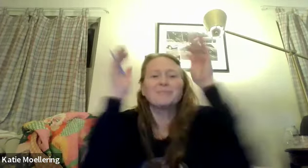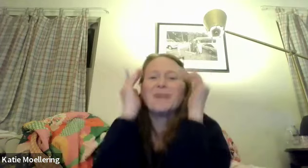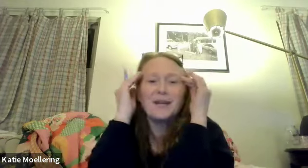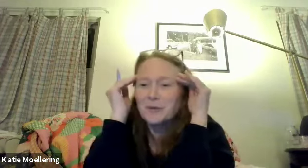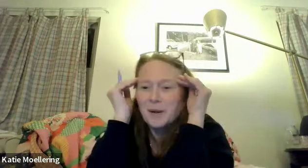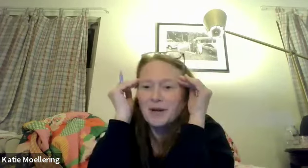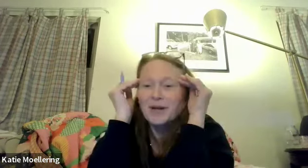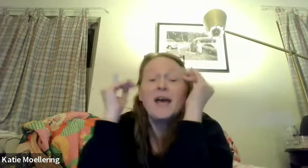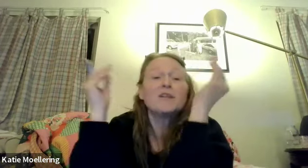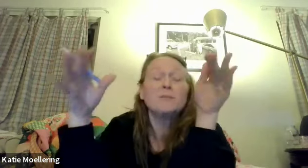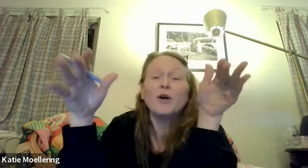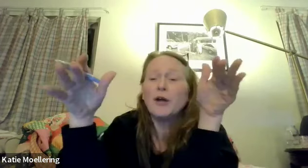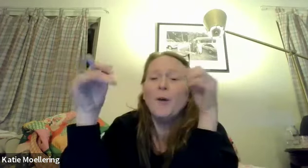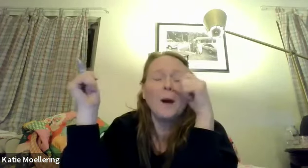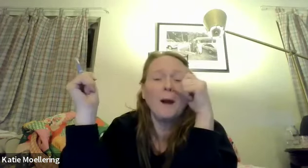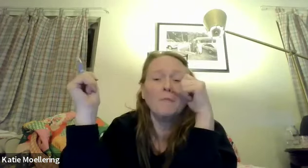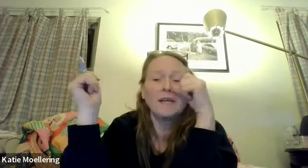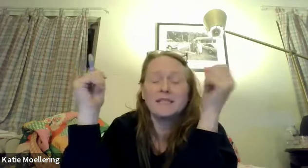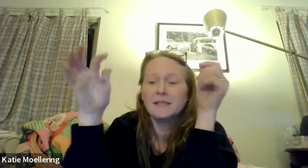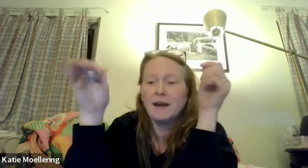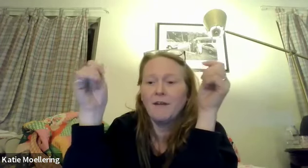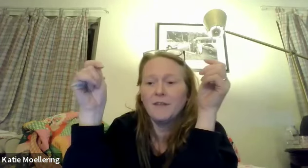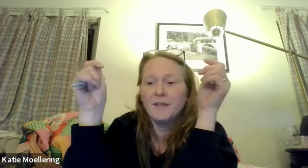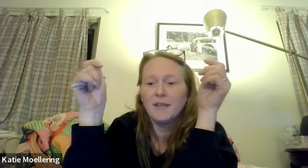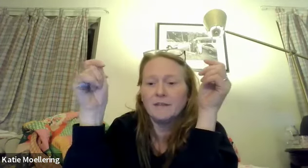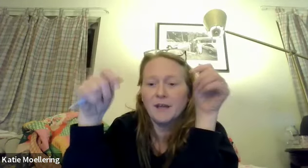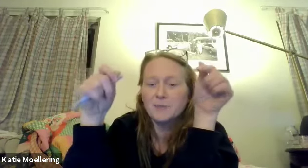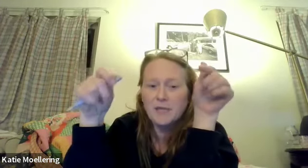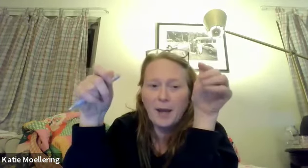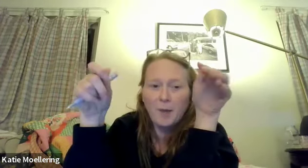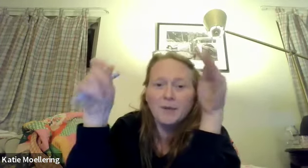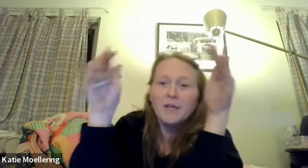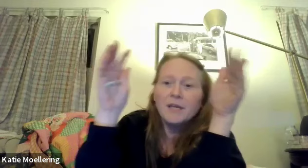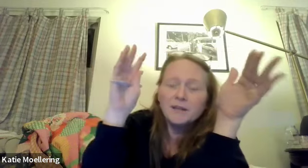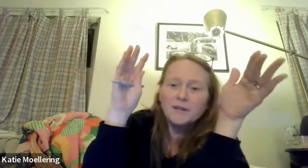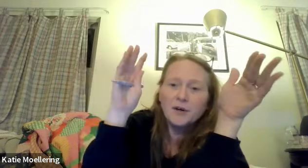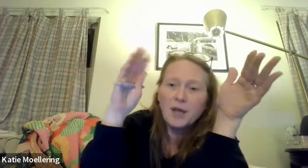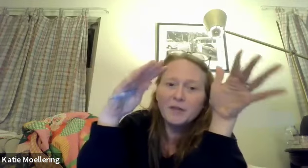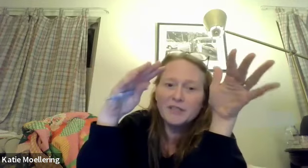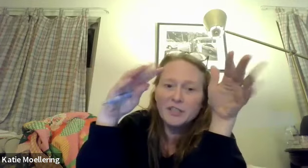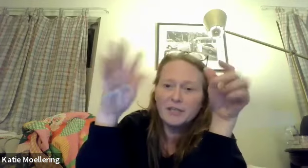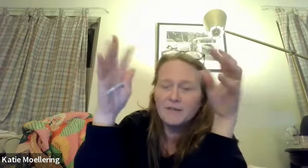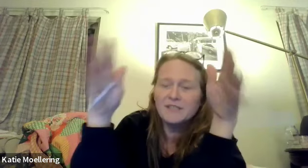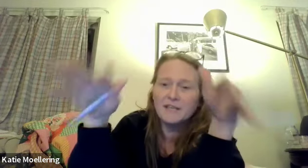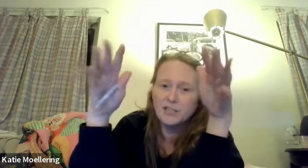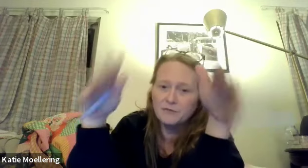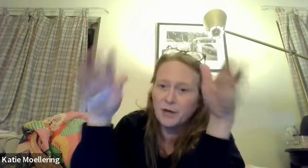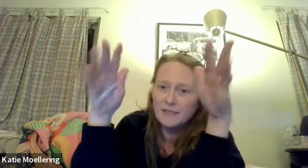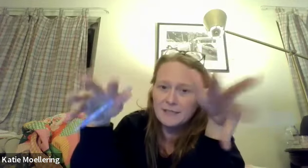I don't remember. Tomorrow, when I send out the class recap, the vocabulary sheet, I have a section of